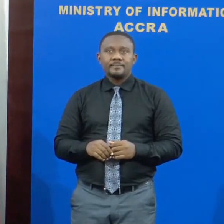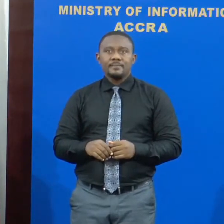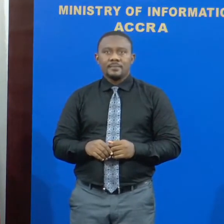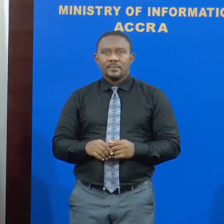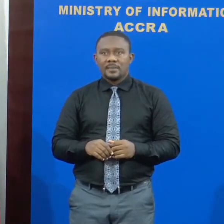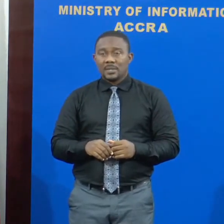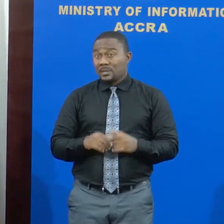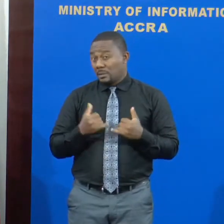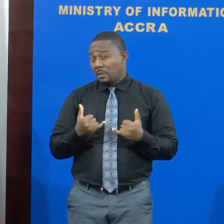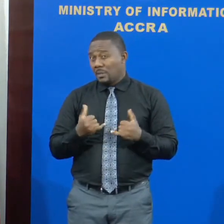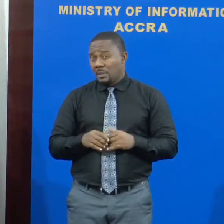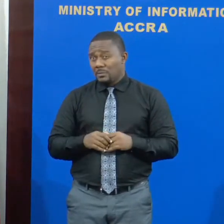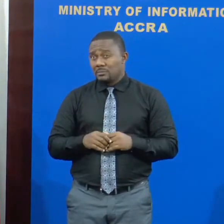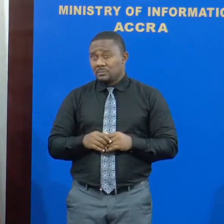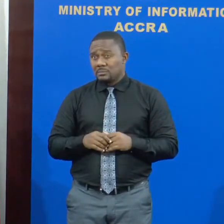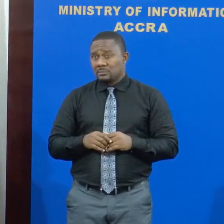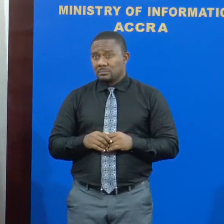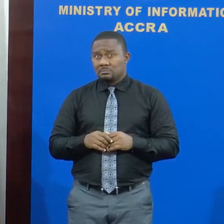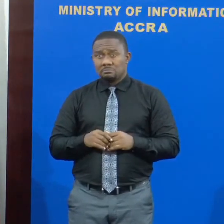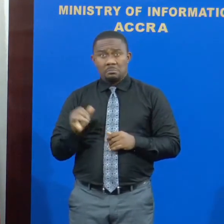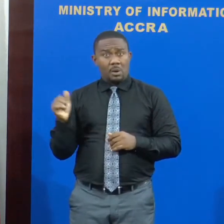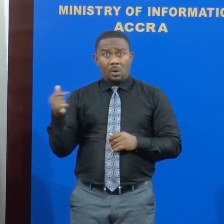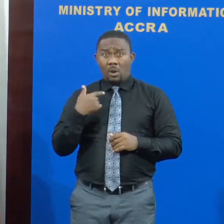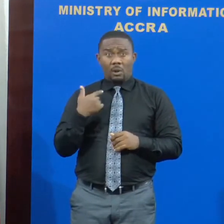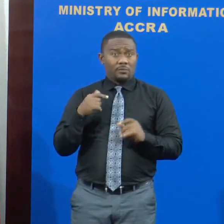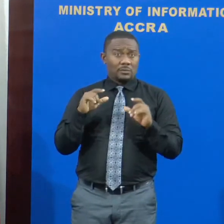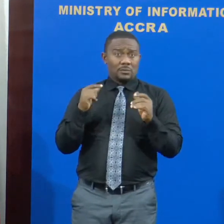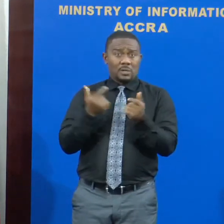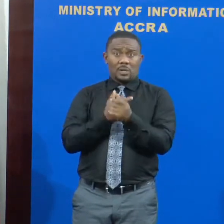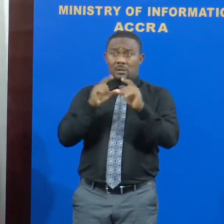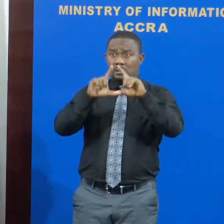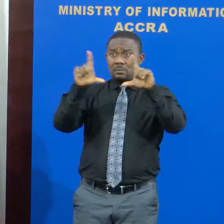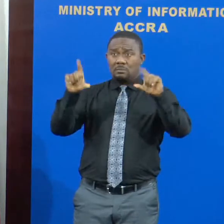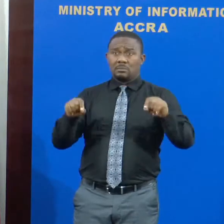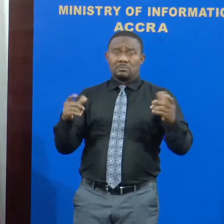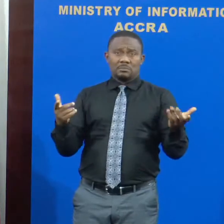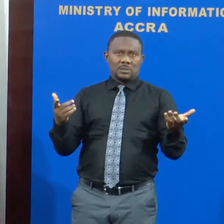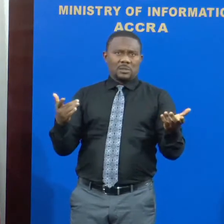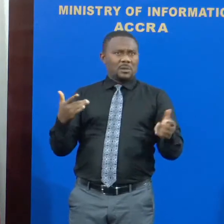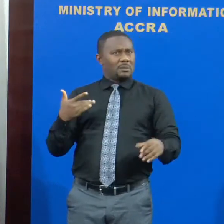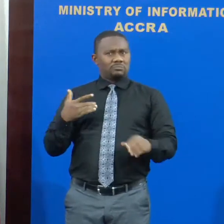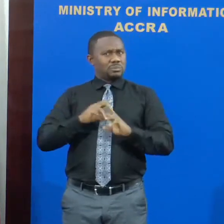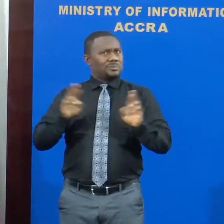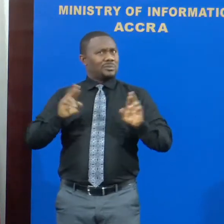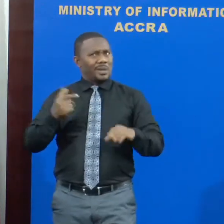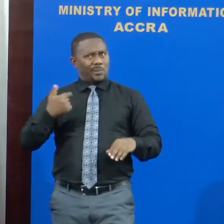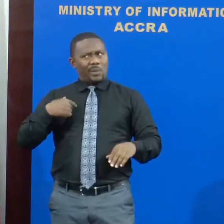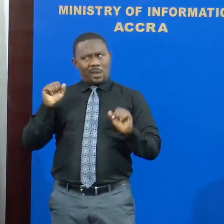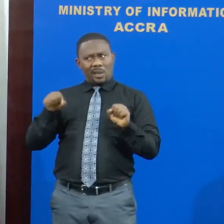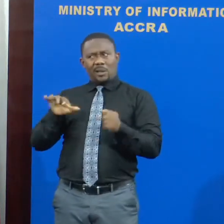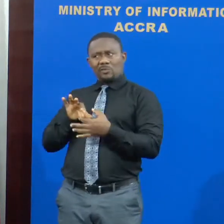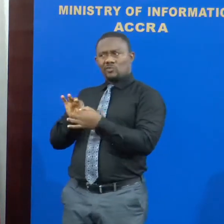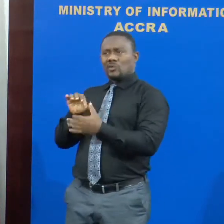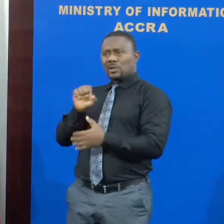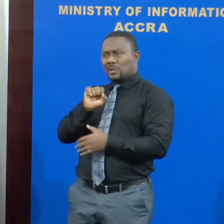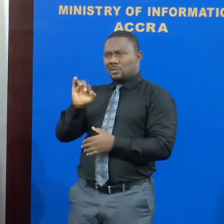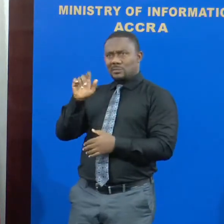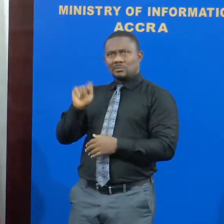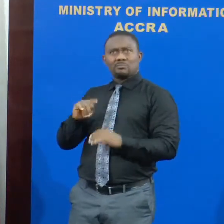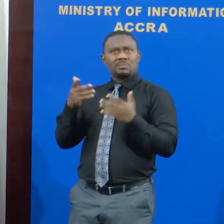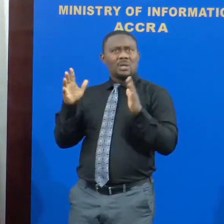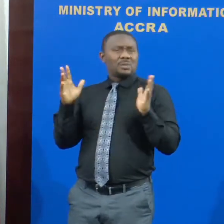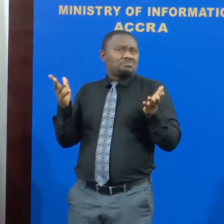now, everybody has a Ghana card, and they become SSNIT ready, so to speak. You are SSNIT